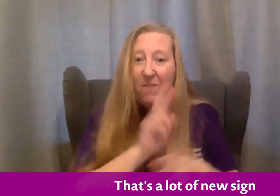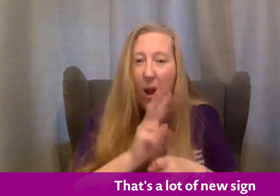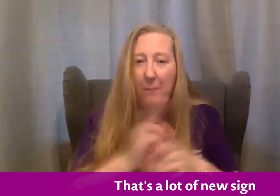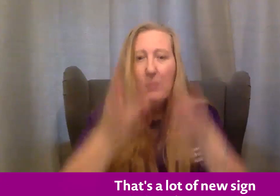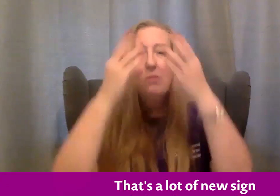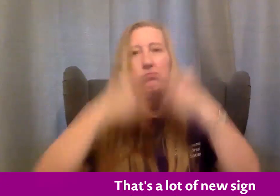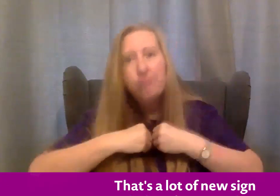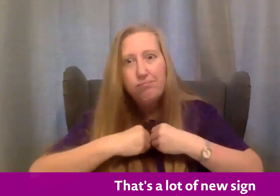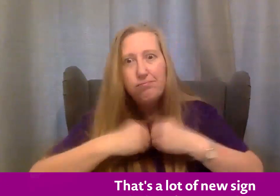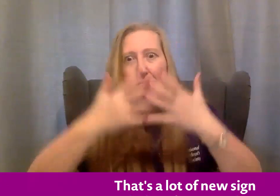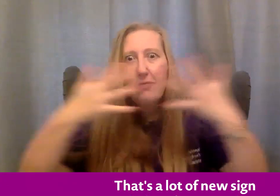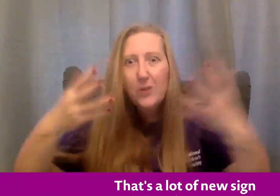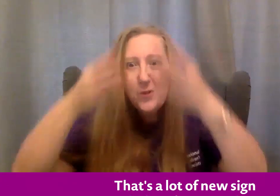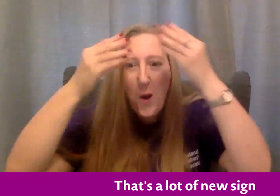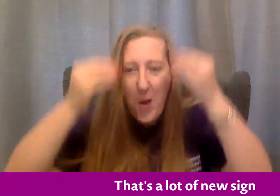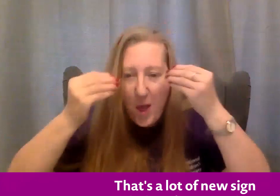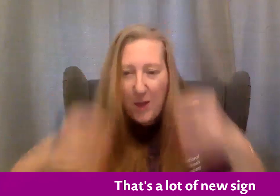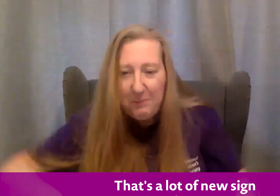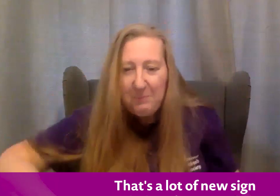That's a lot of new sign vocabulary for you to learn.